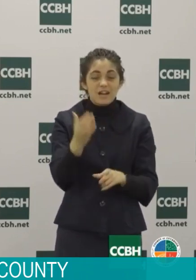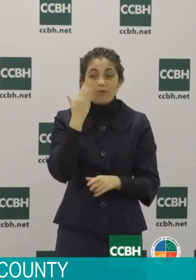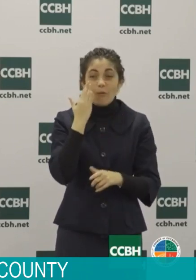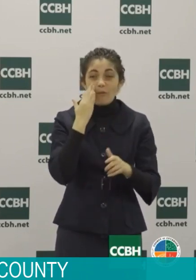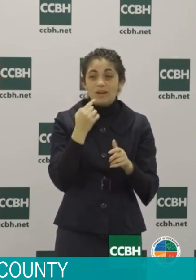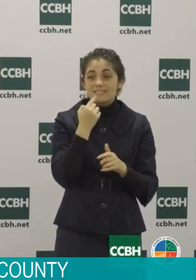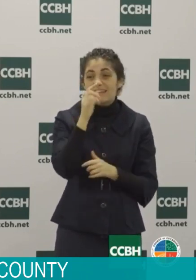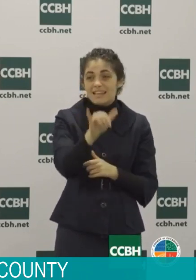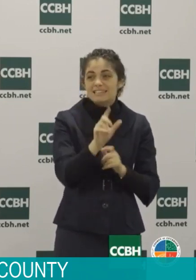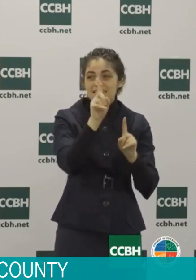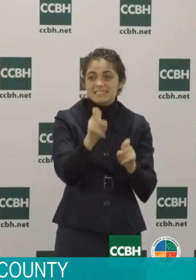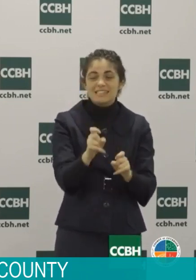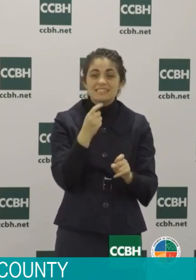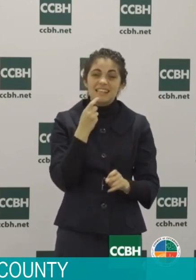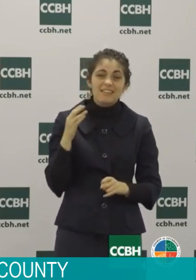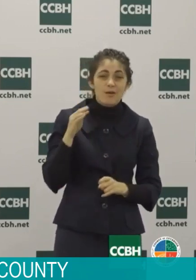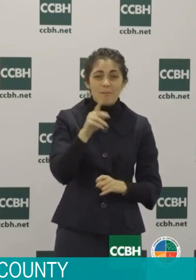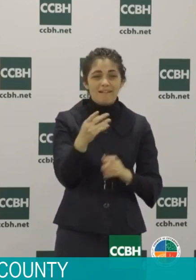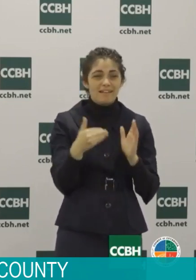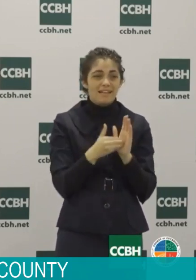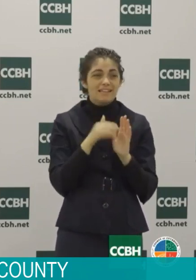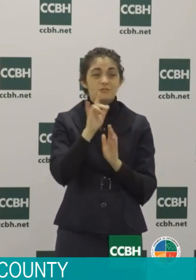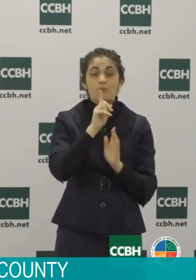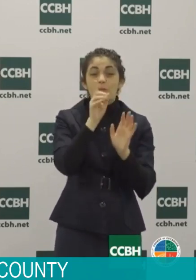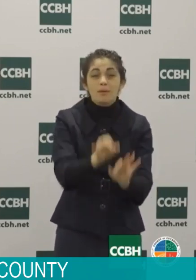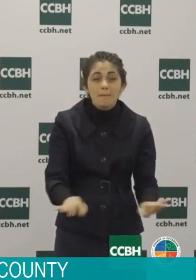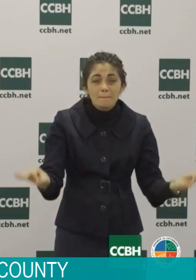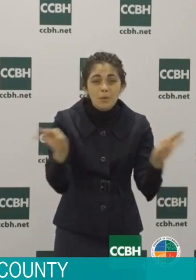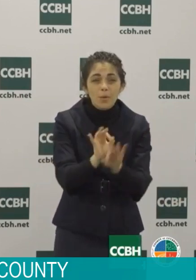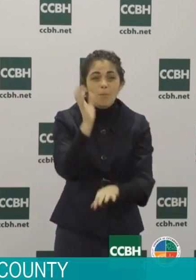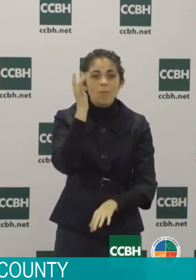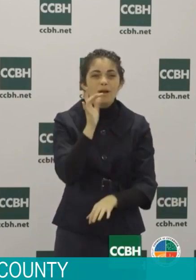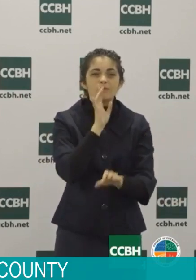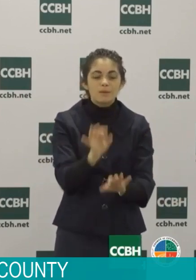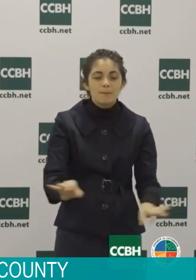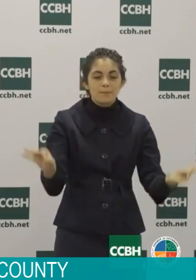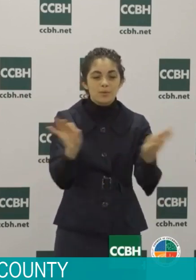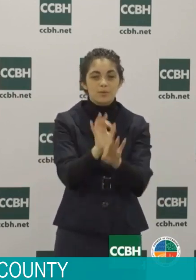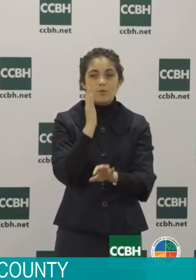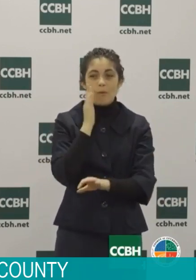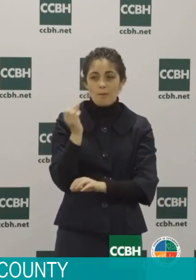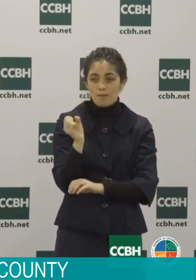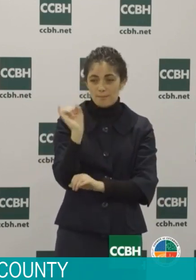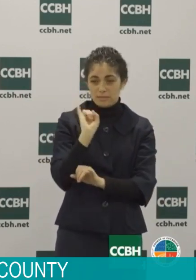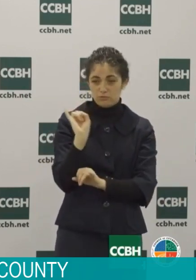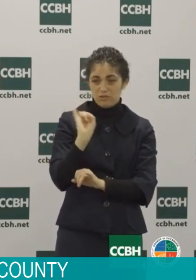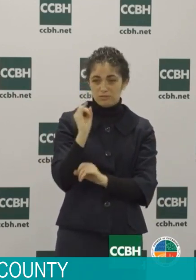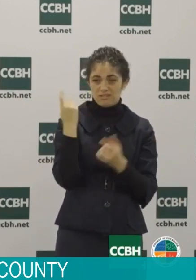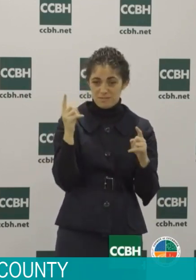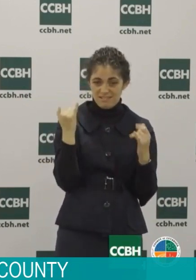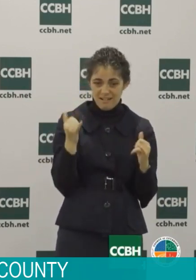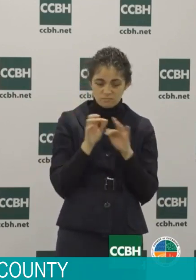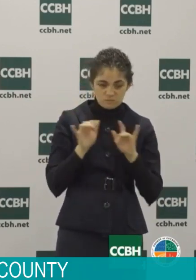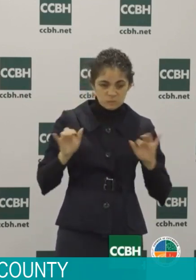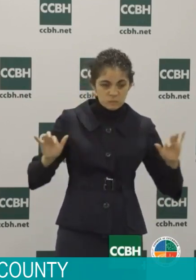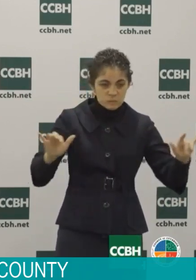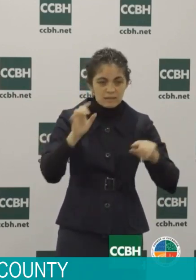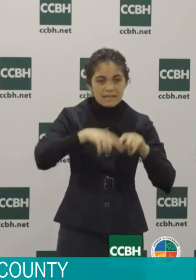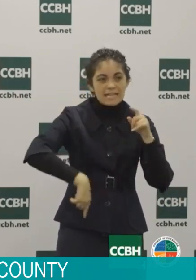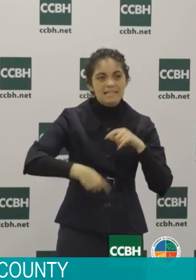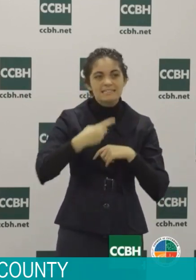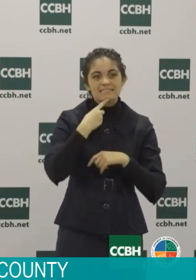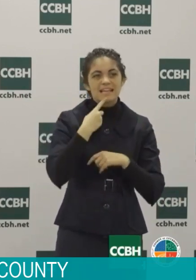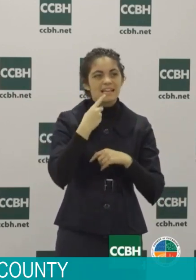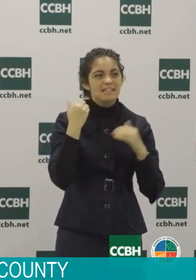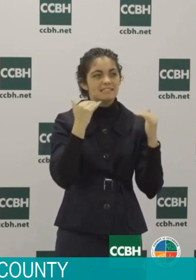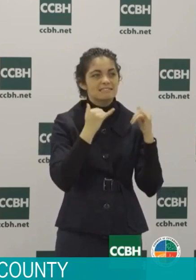continue to come back to that narrative, but that is really important because if we don't understand how much infection's in the community right now, it's really hard for us to